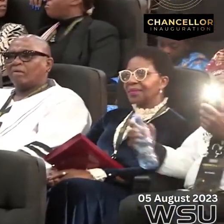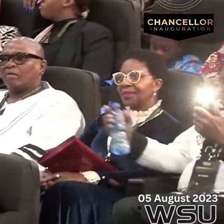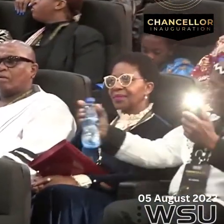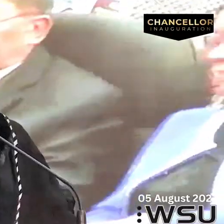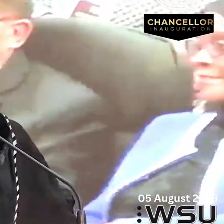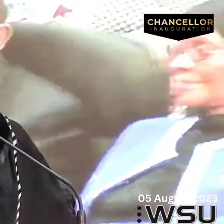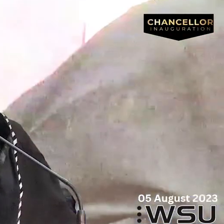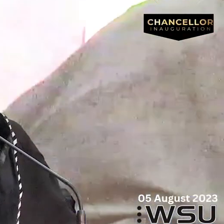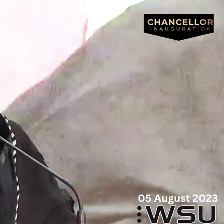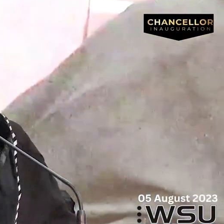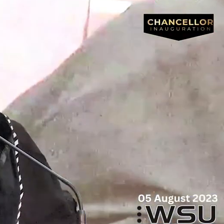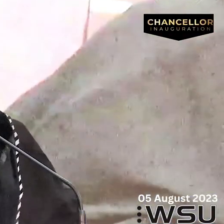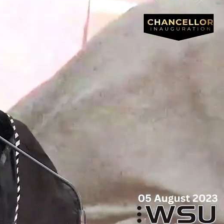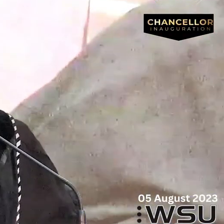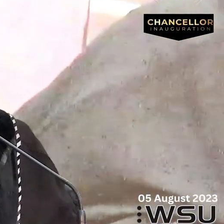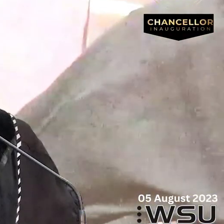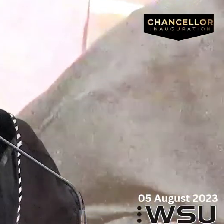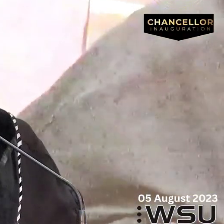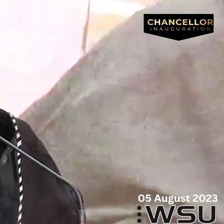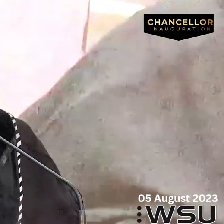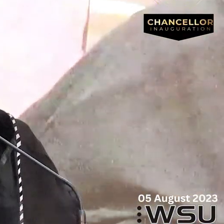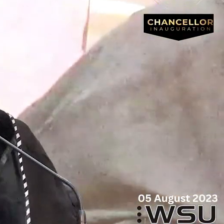ingwele insika